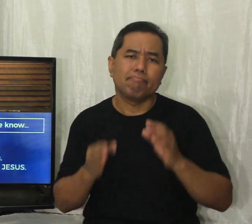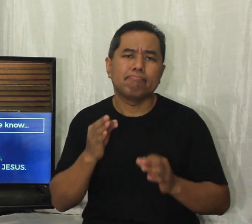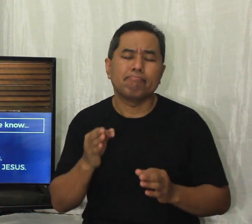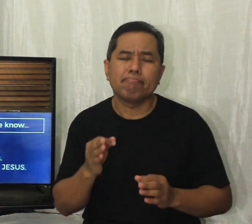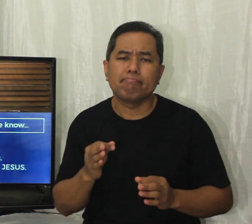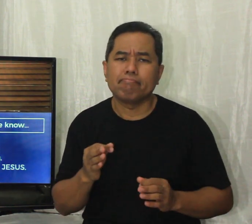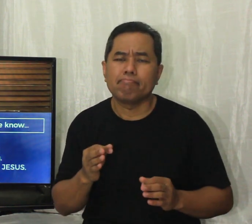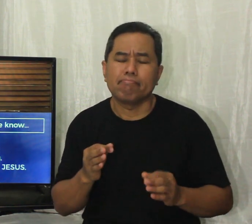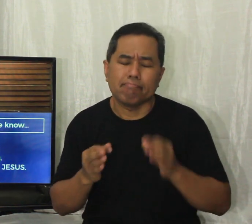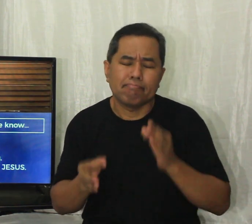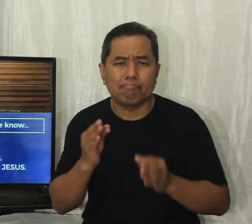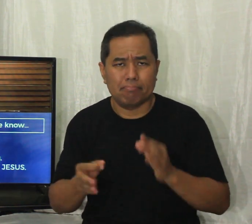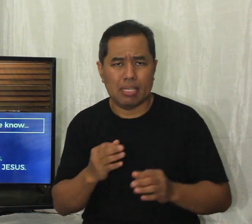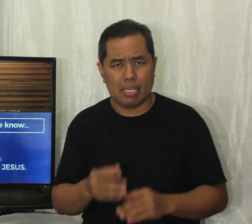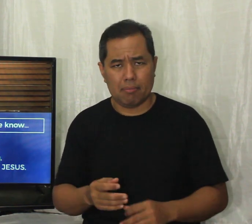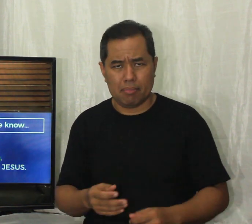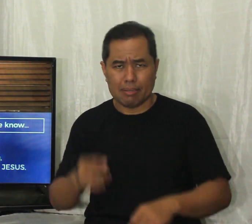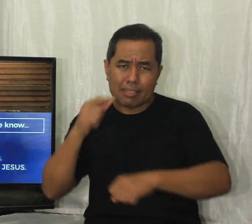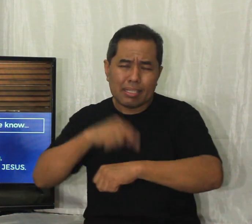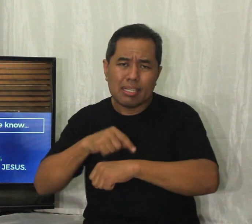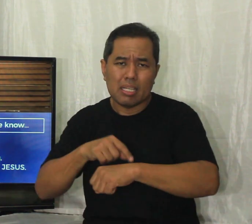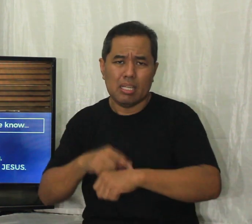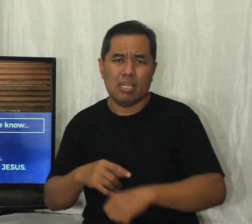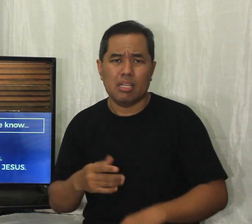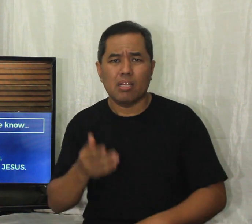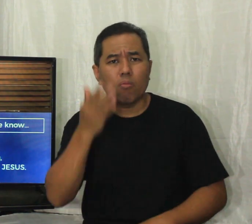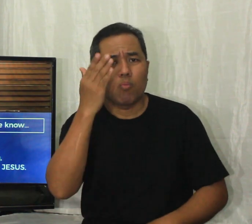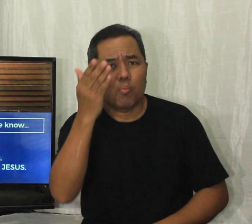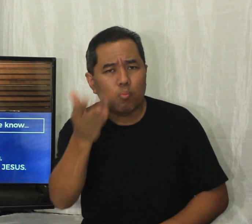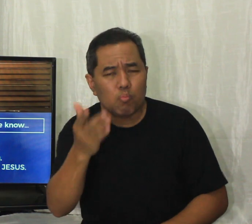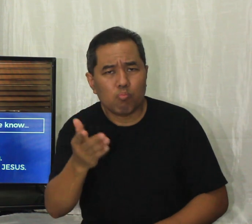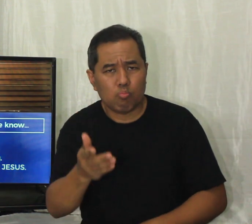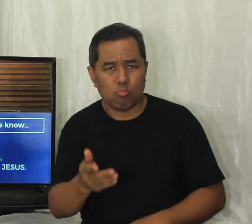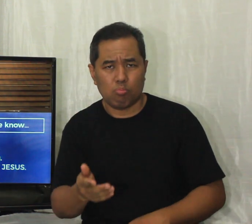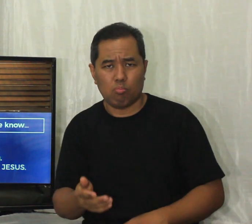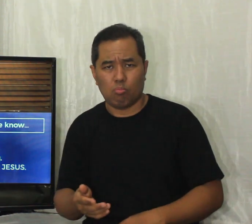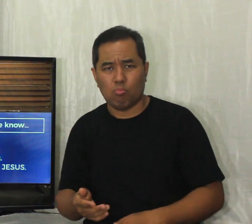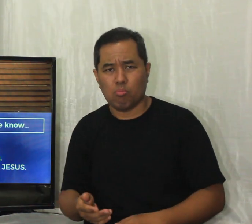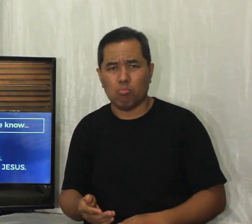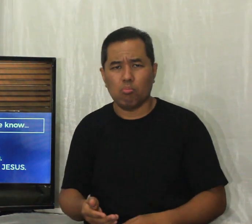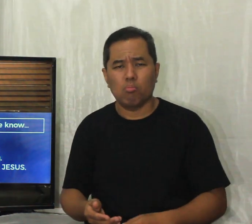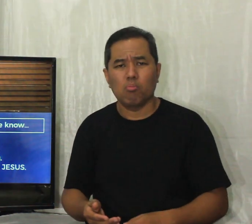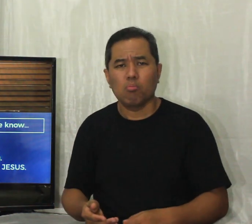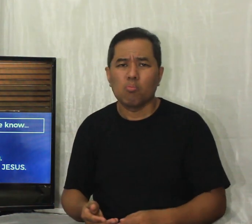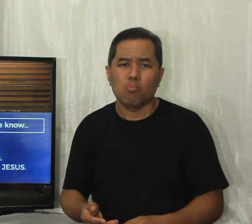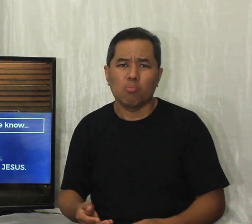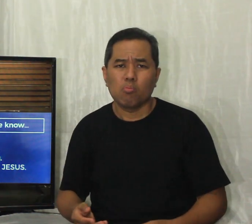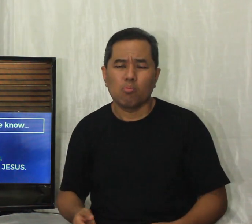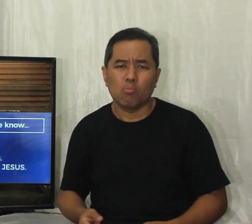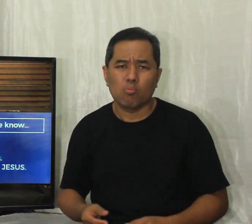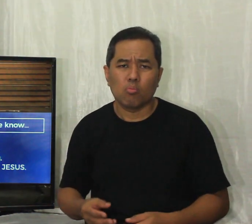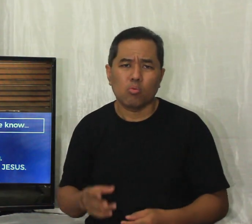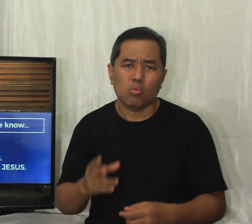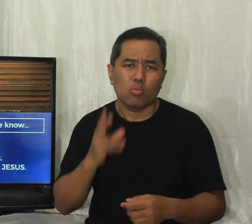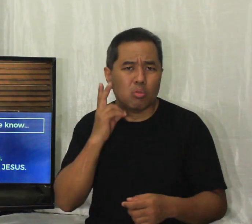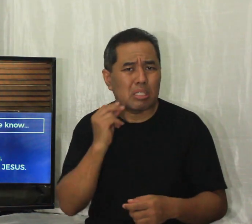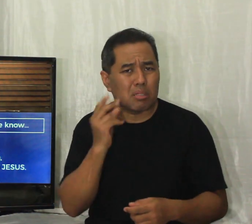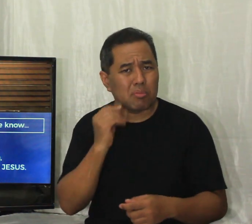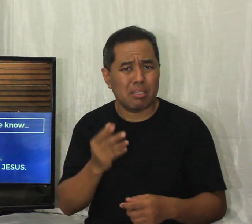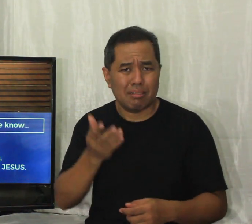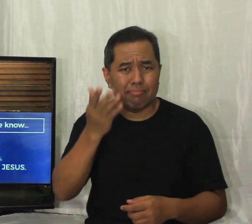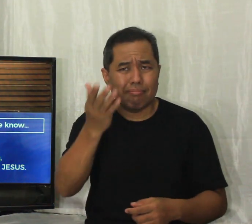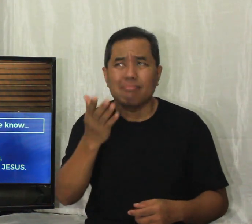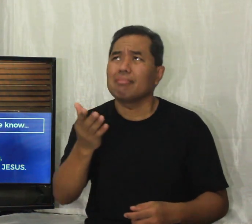to find out other things that he talks about the future, about the present, so that you could experience his peace.